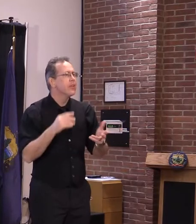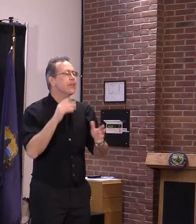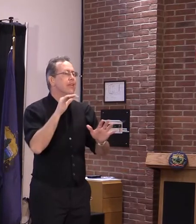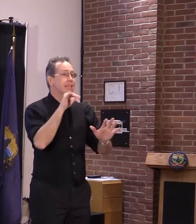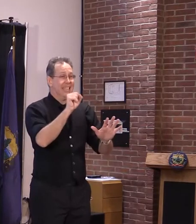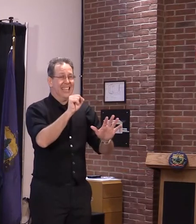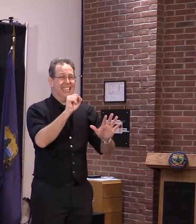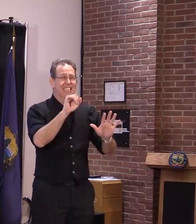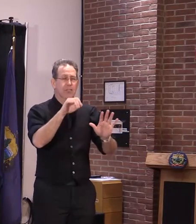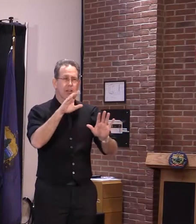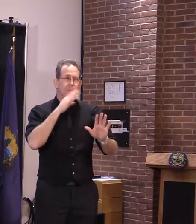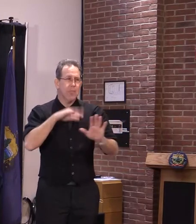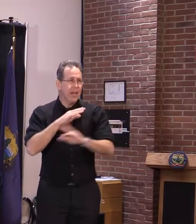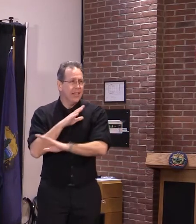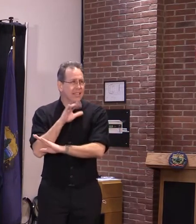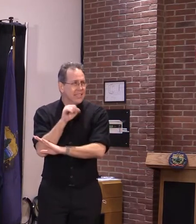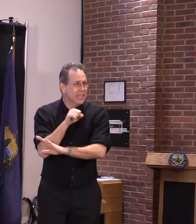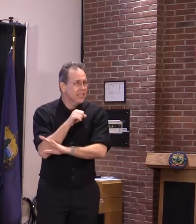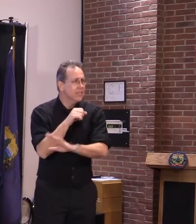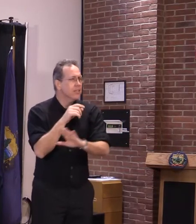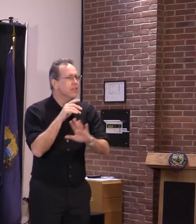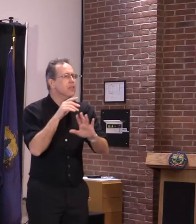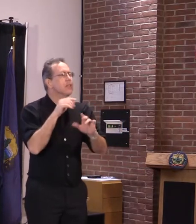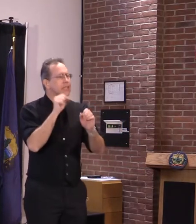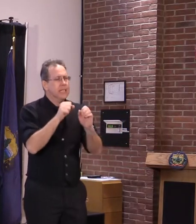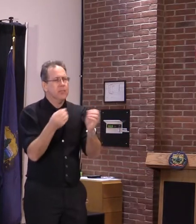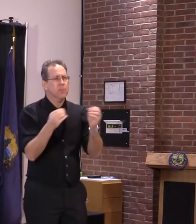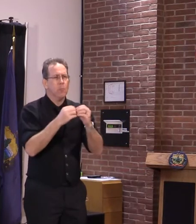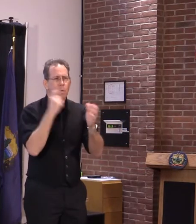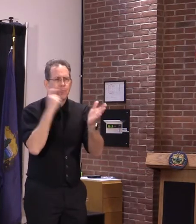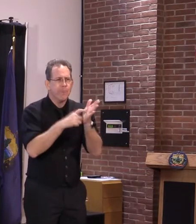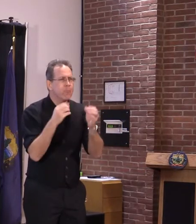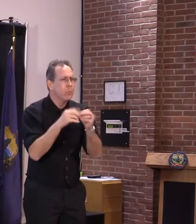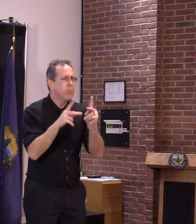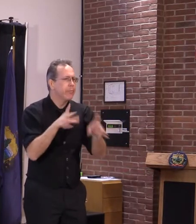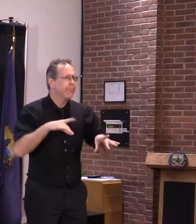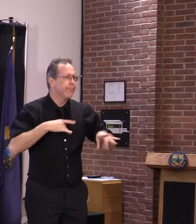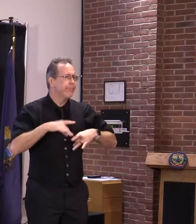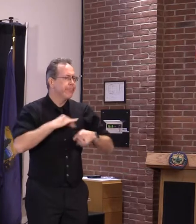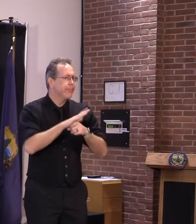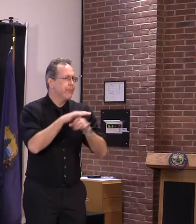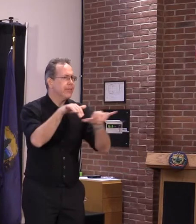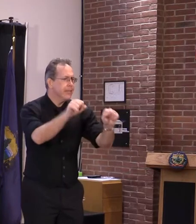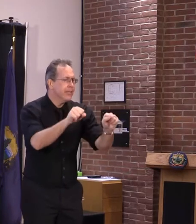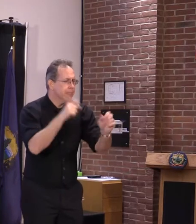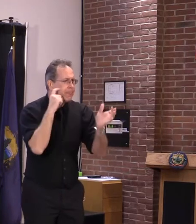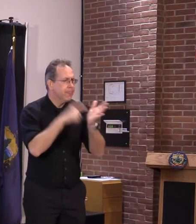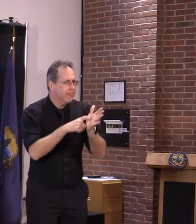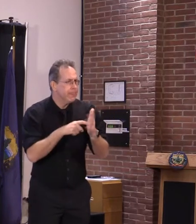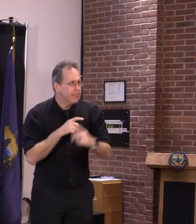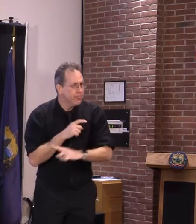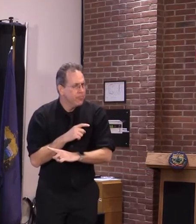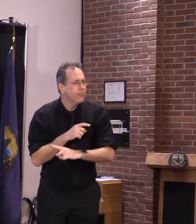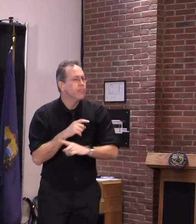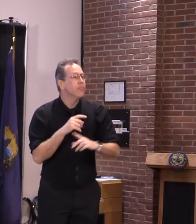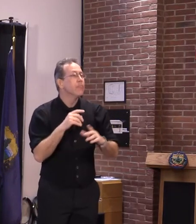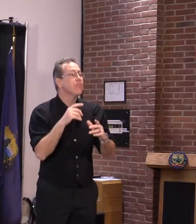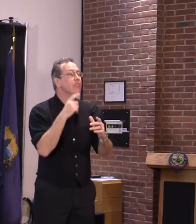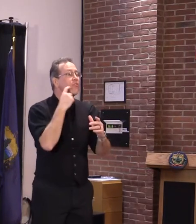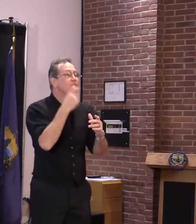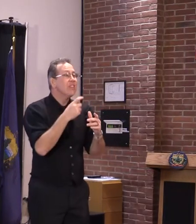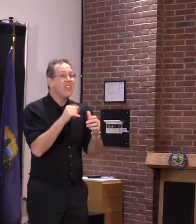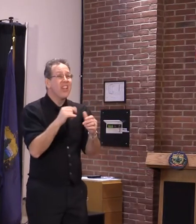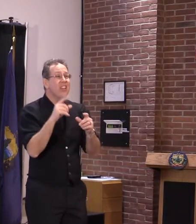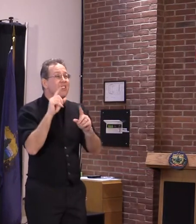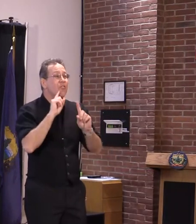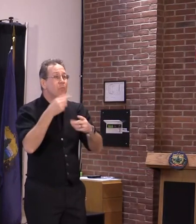seeing many more cases in long-term care facilities. I've gotten a recent report from our health